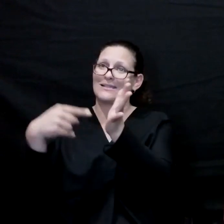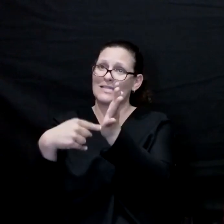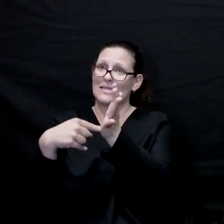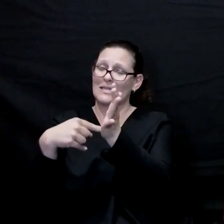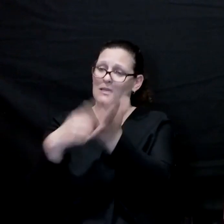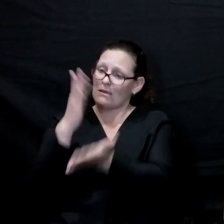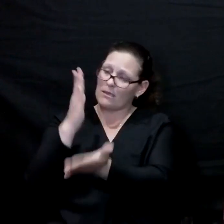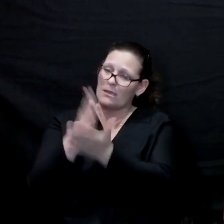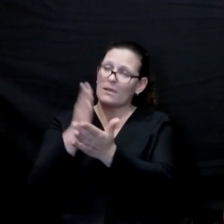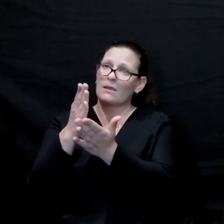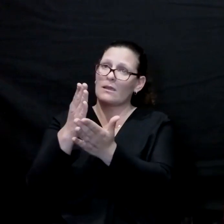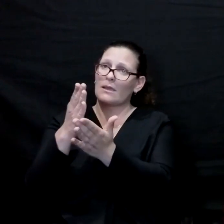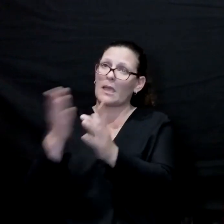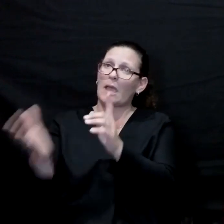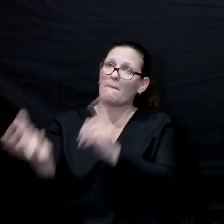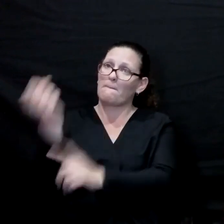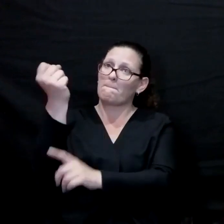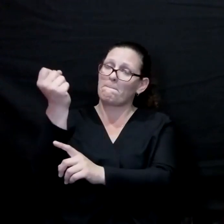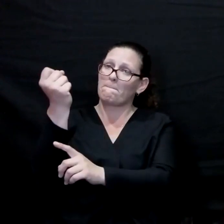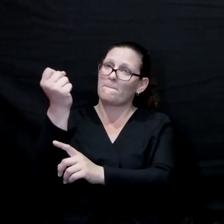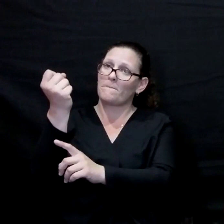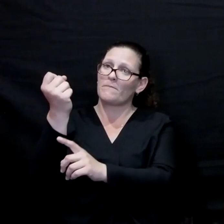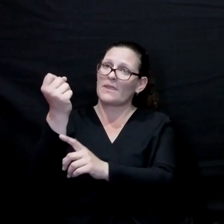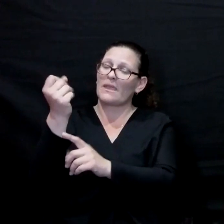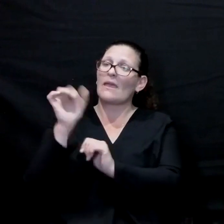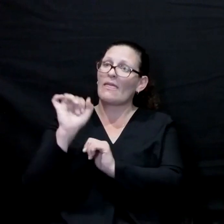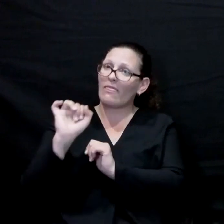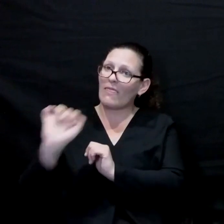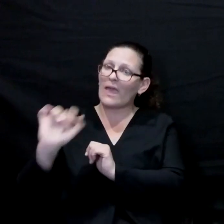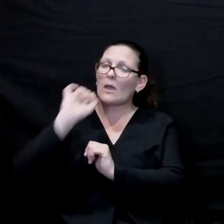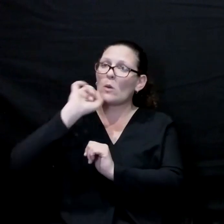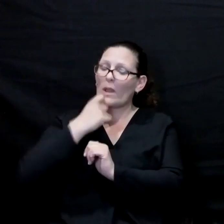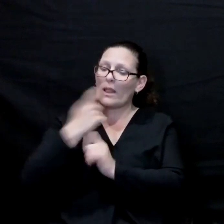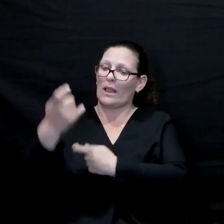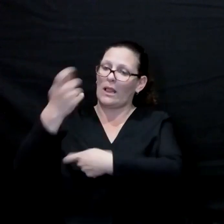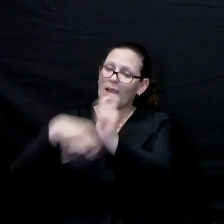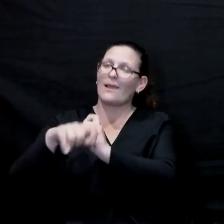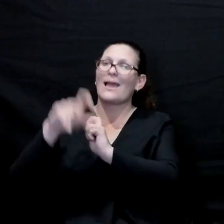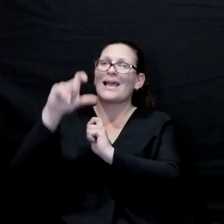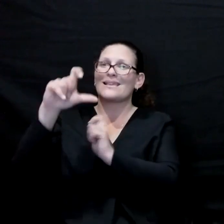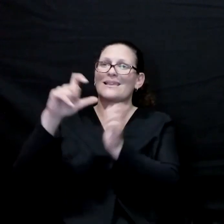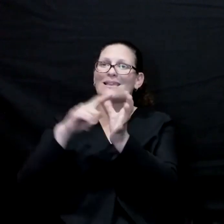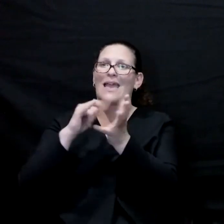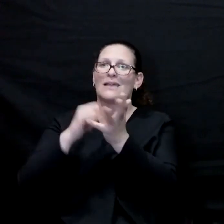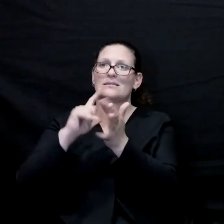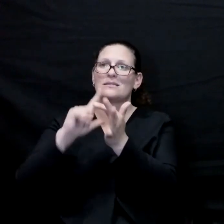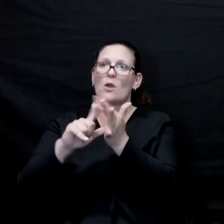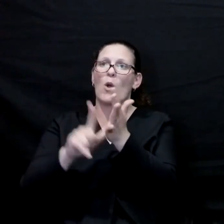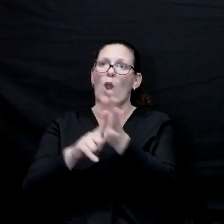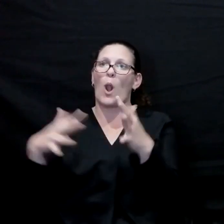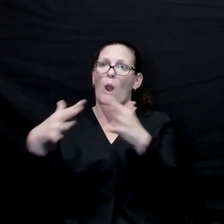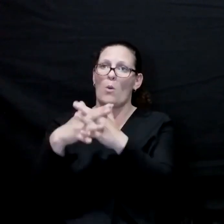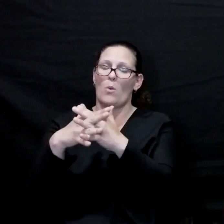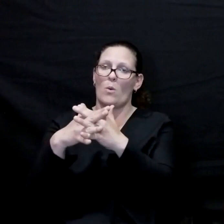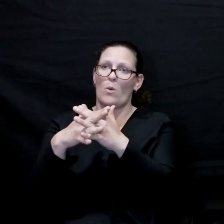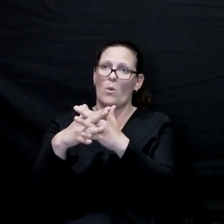case, then you're going to create what you call case law. And that means case law is